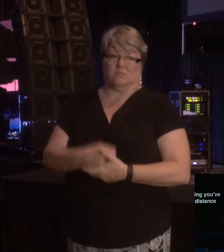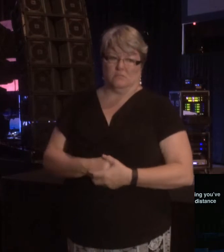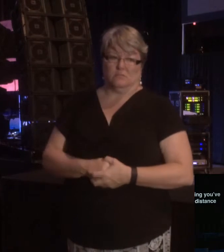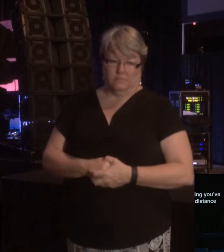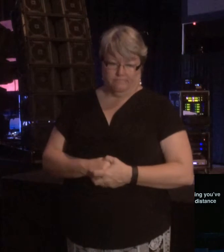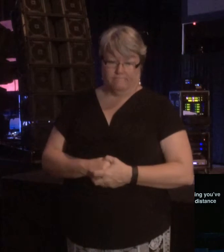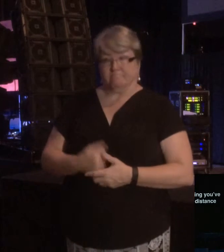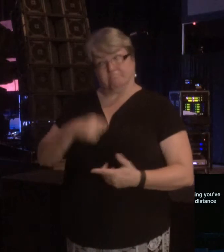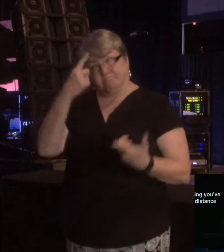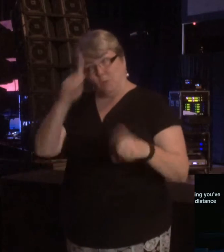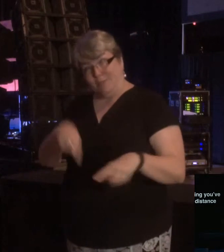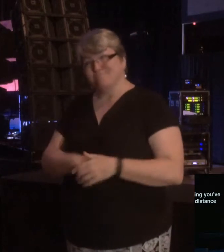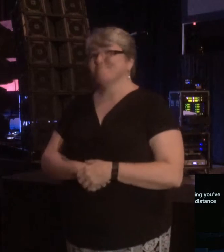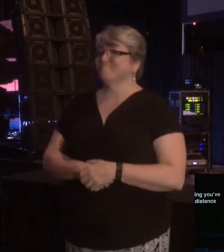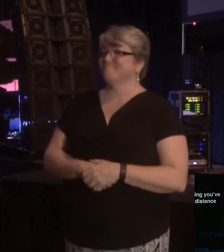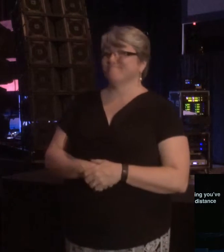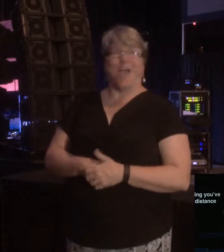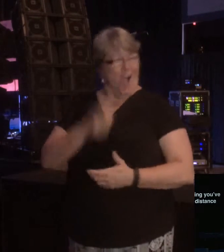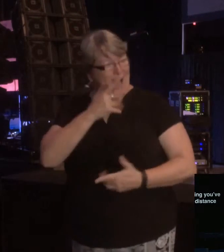book. She's got,